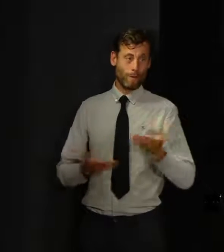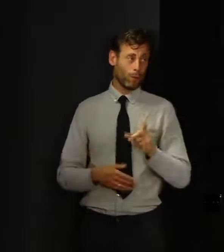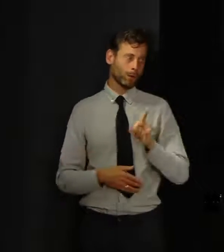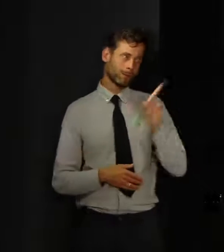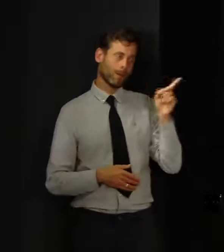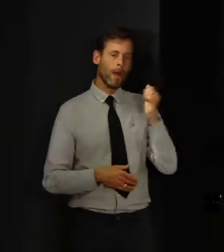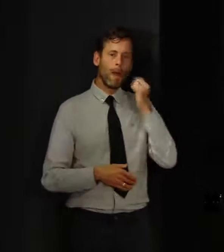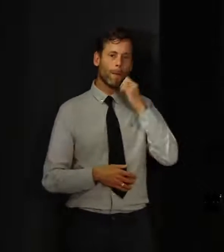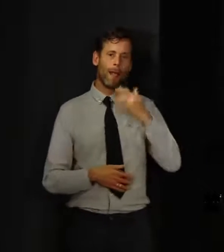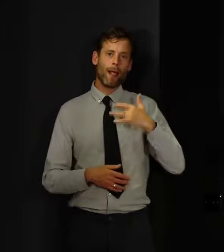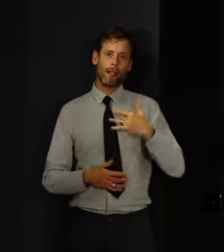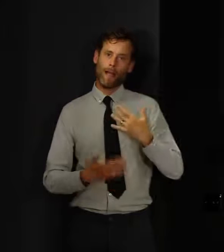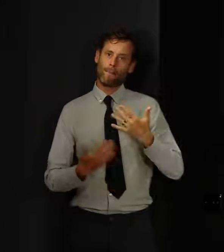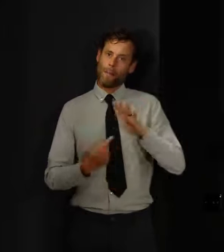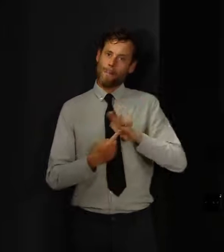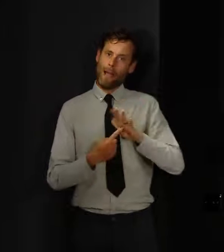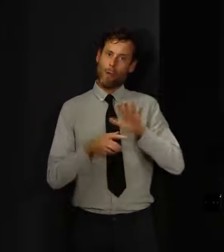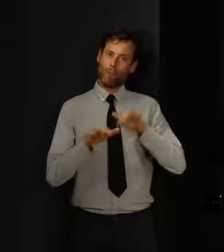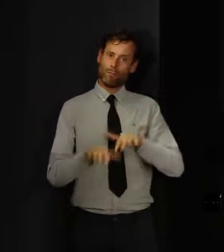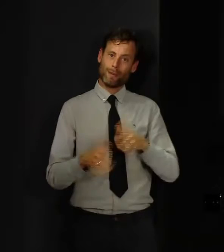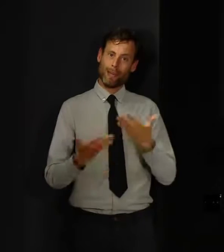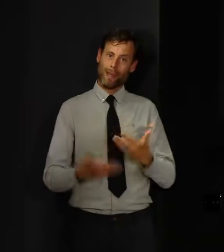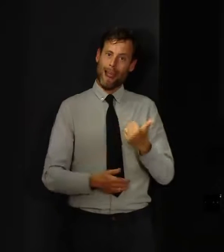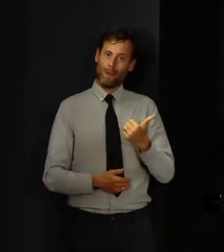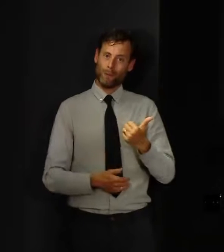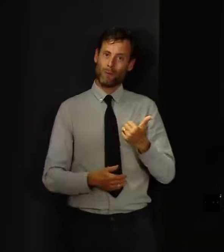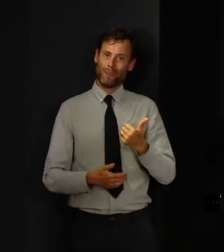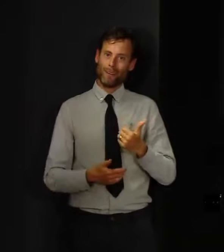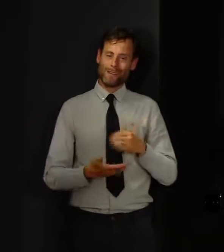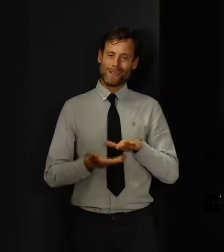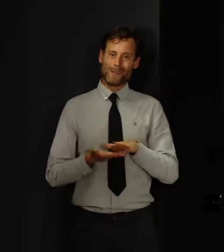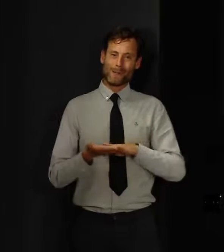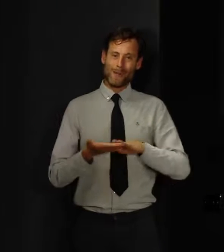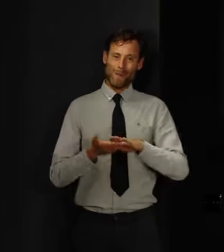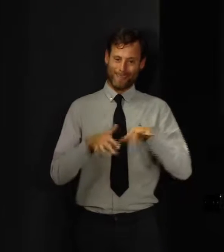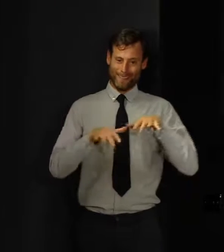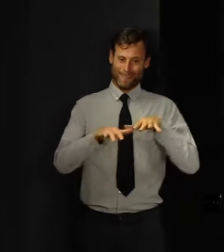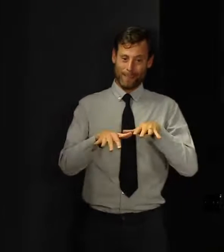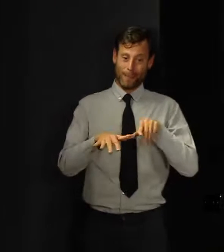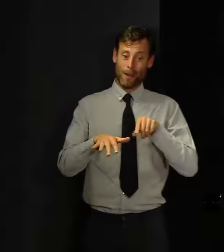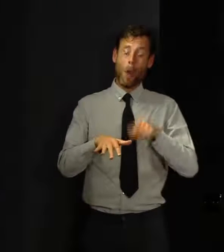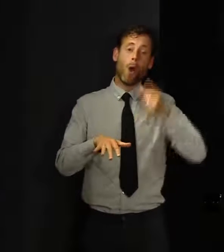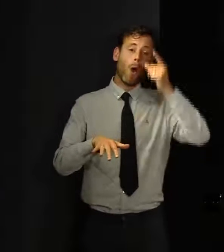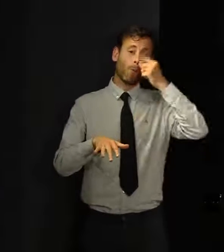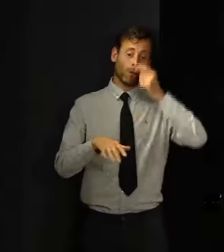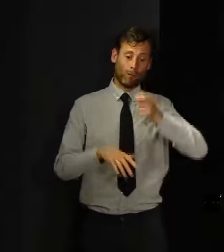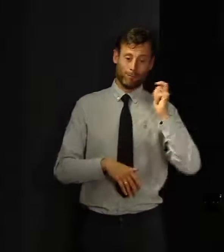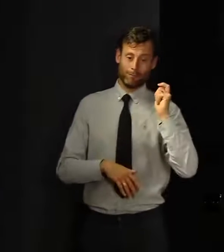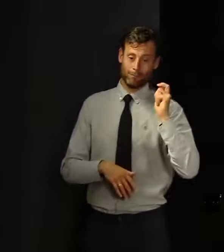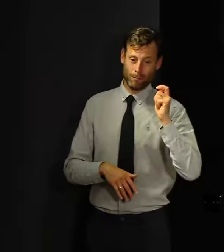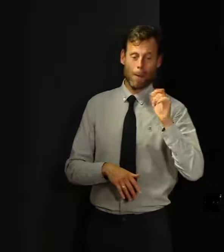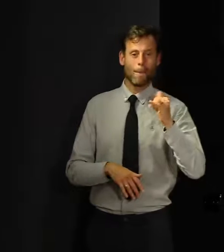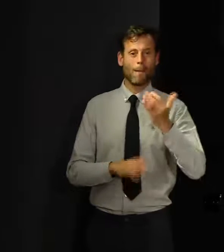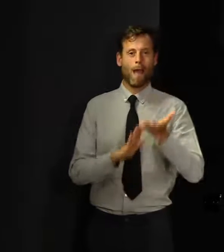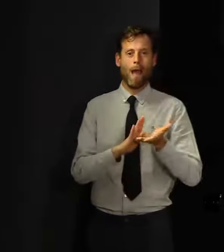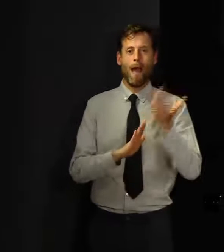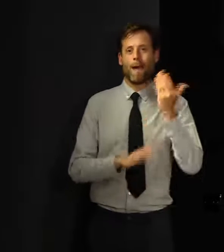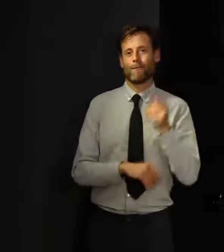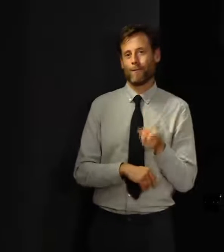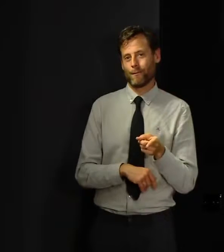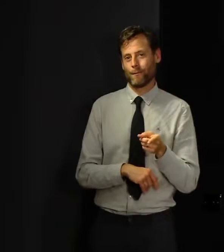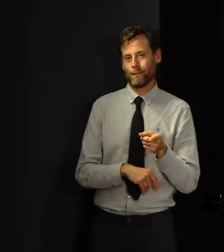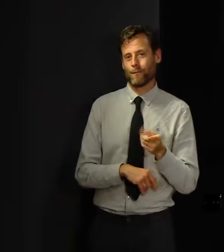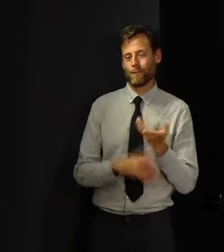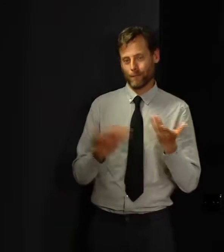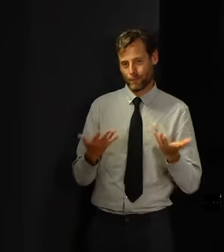Lives Matter protests, which are I think, still ongoing probably at this time. So those figures may well go up